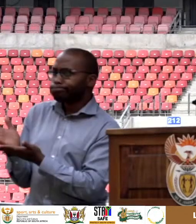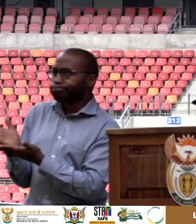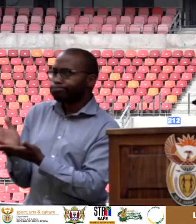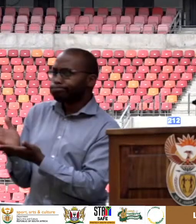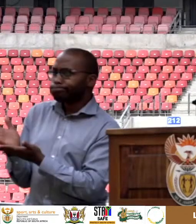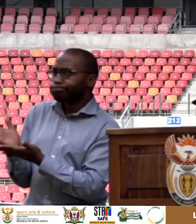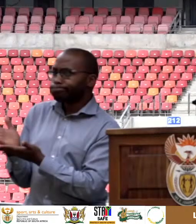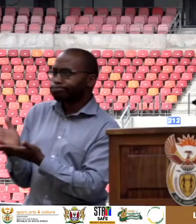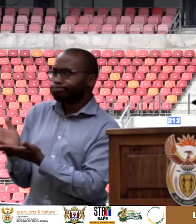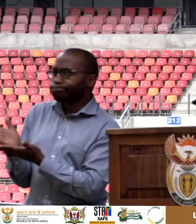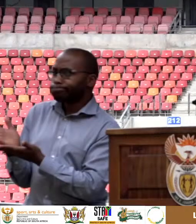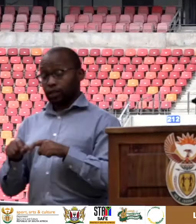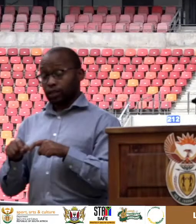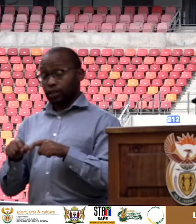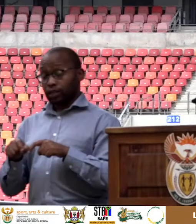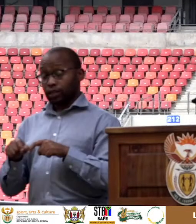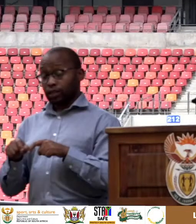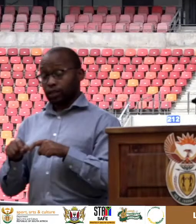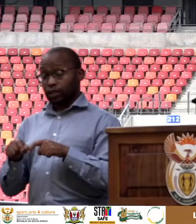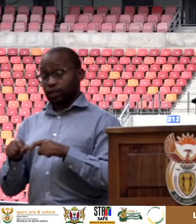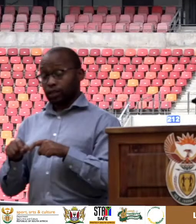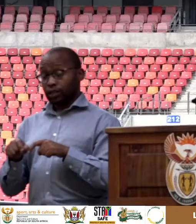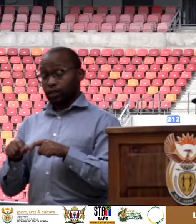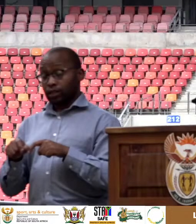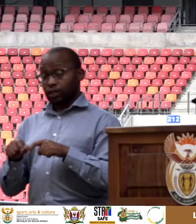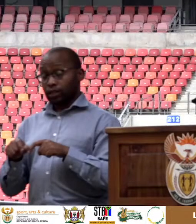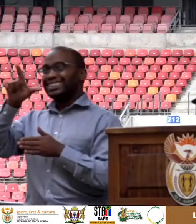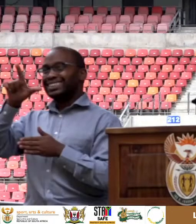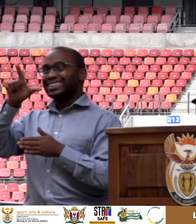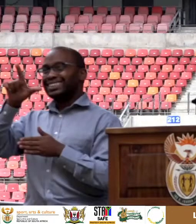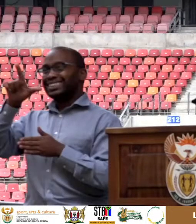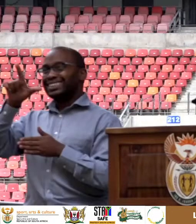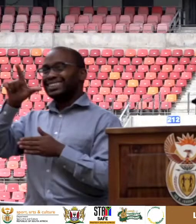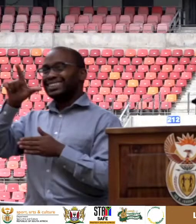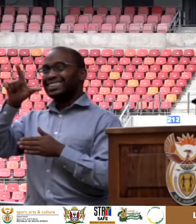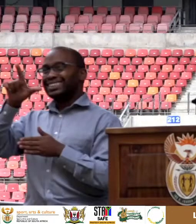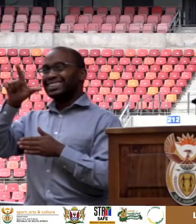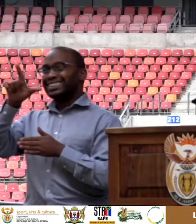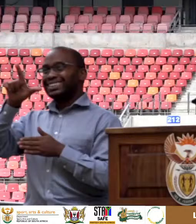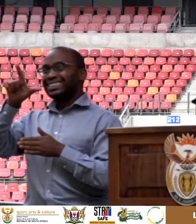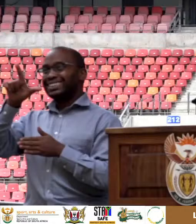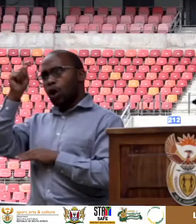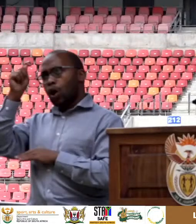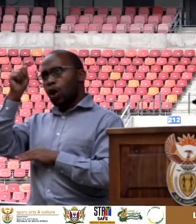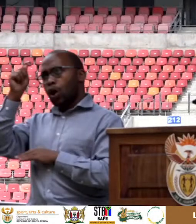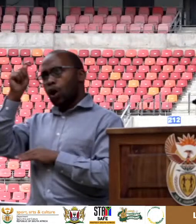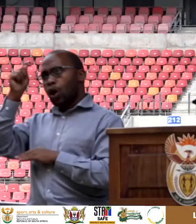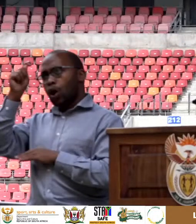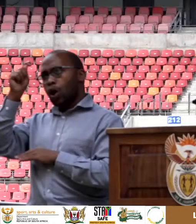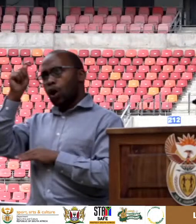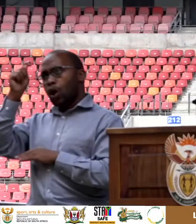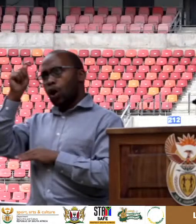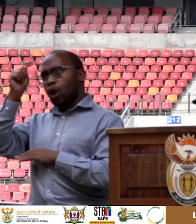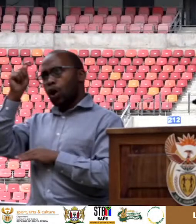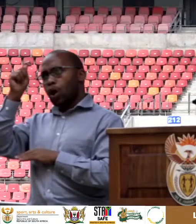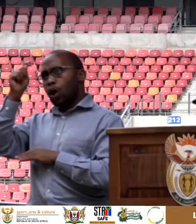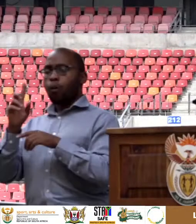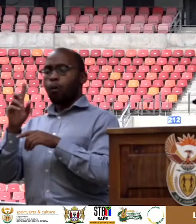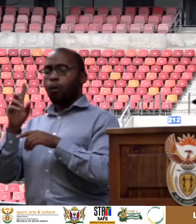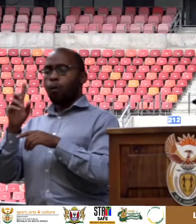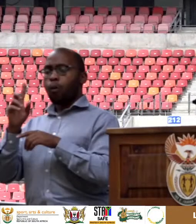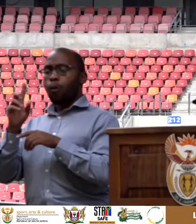young boys across the province, almost 70,000 young boys across the province, will go through the rites of